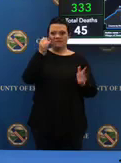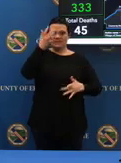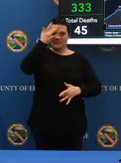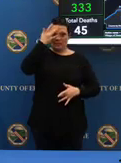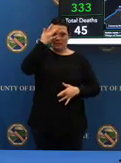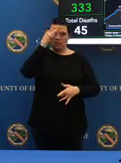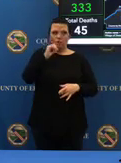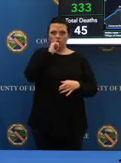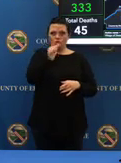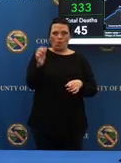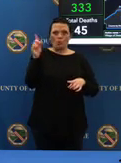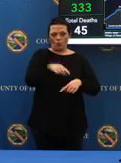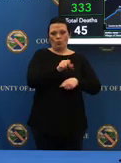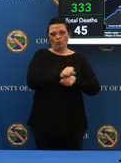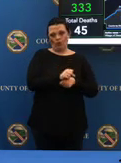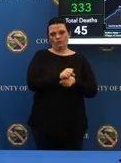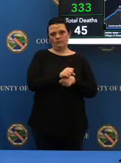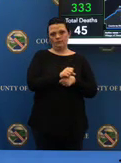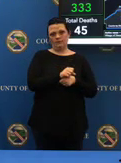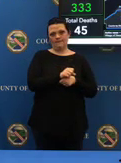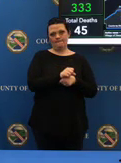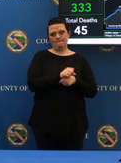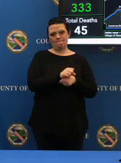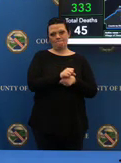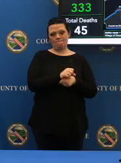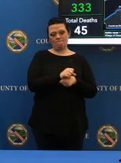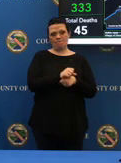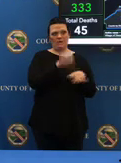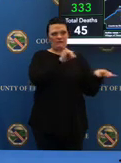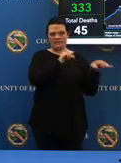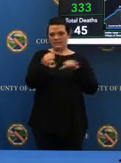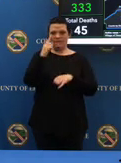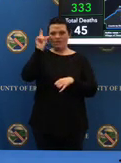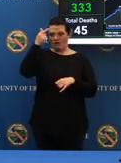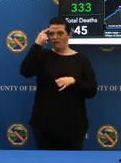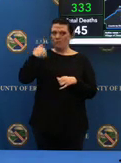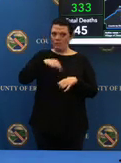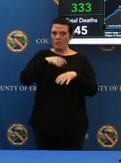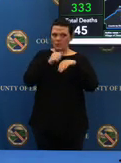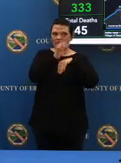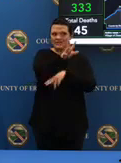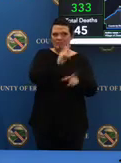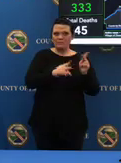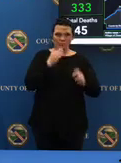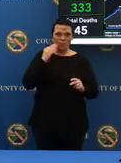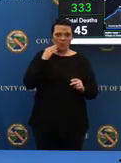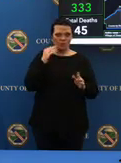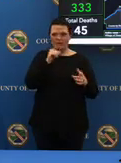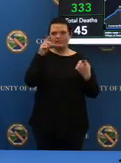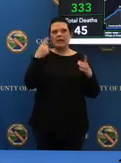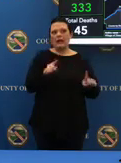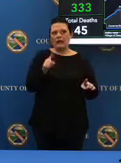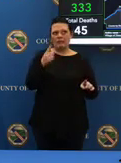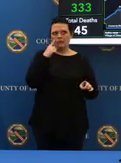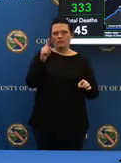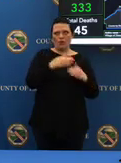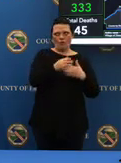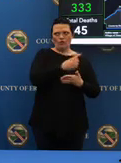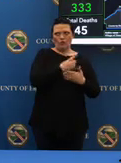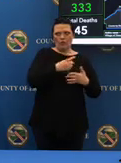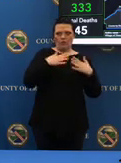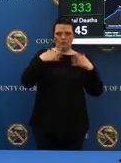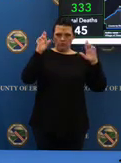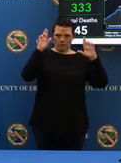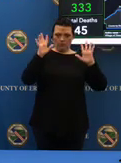you should not go into work. And the same goes for government. We've had to send a couple people home. That hasn't happened in a week now, but I'm glad it